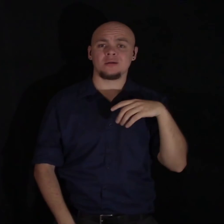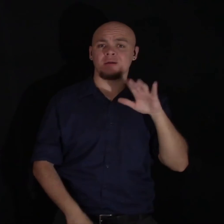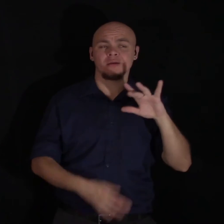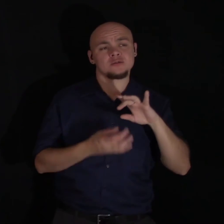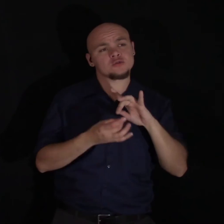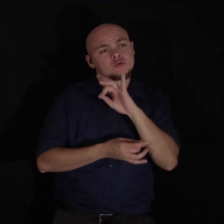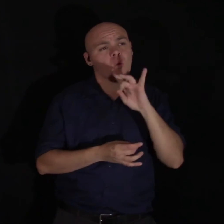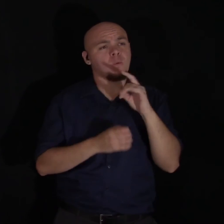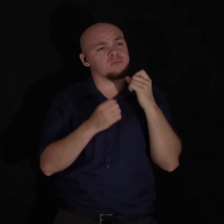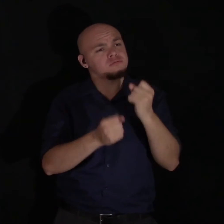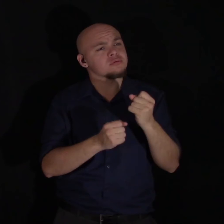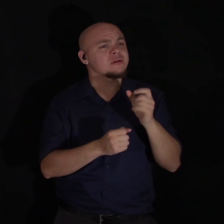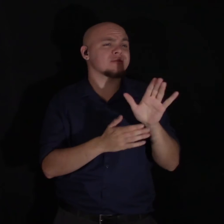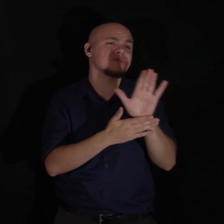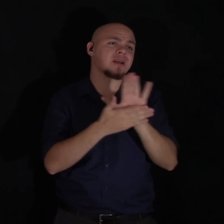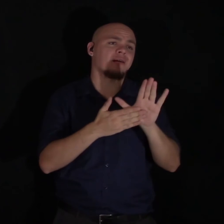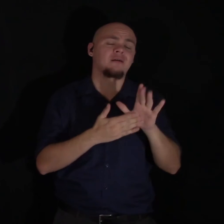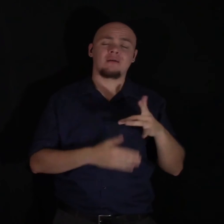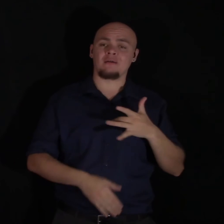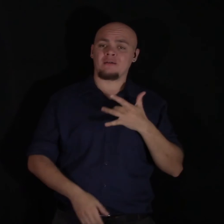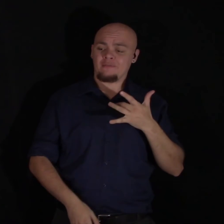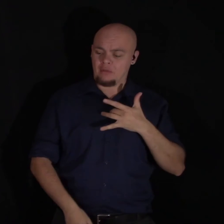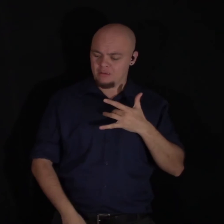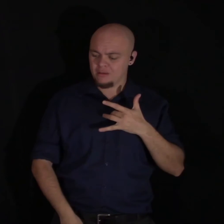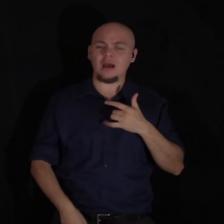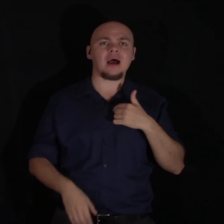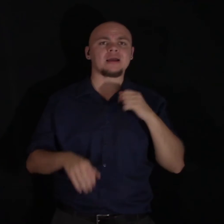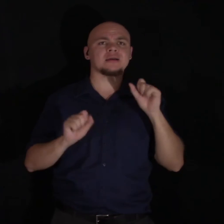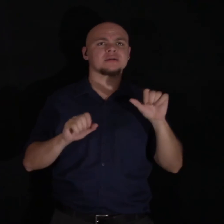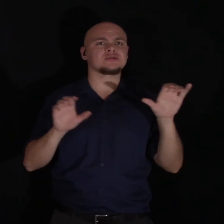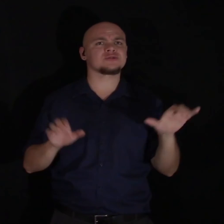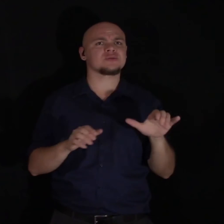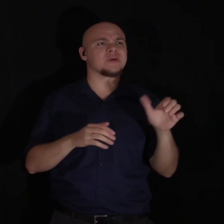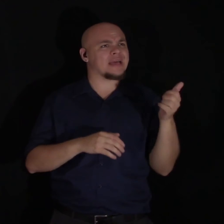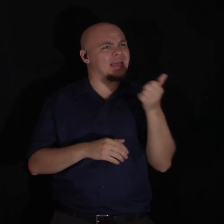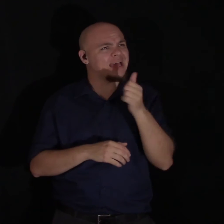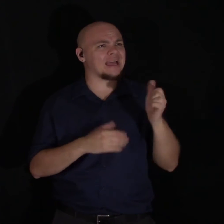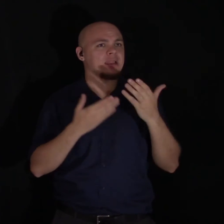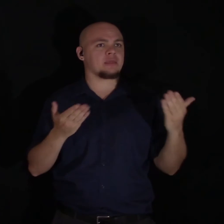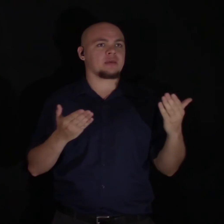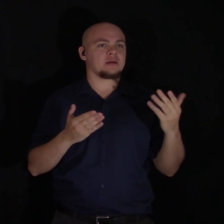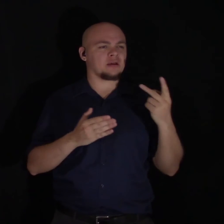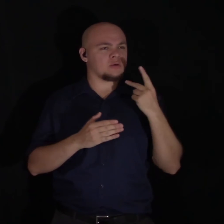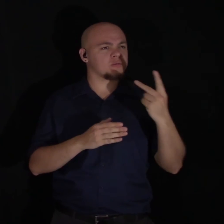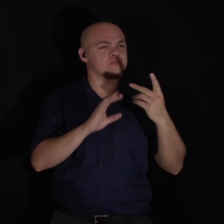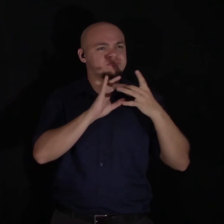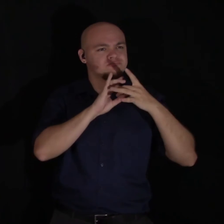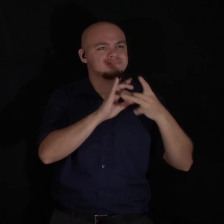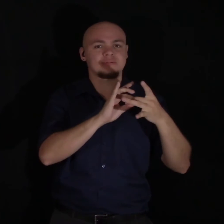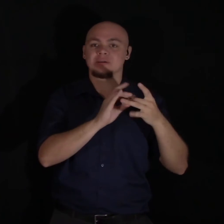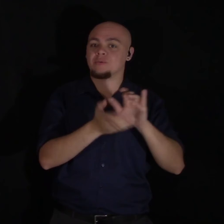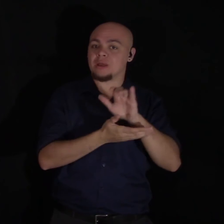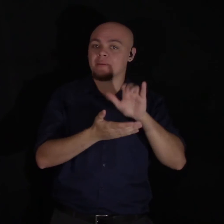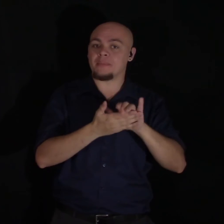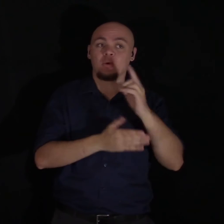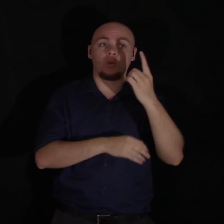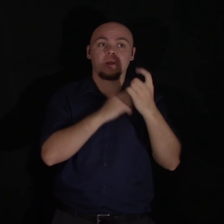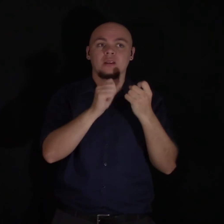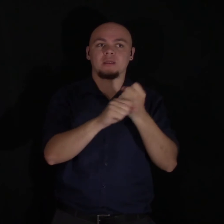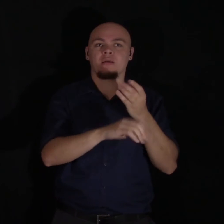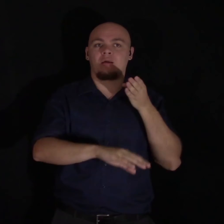and kind, and he made me feel like I could do and be anything. We could. And we got married a year later.